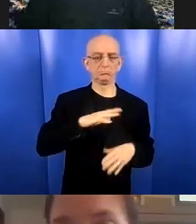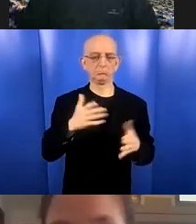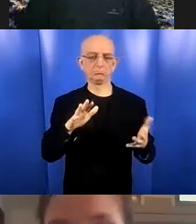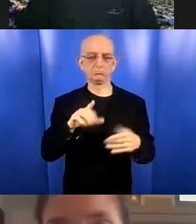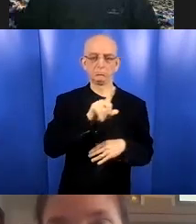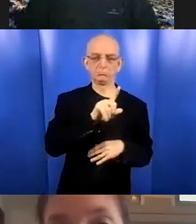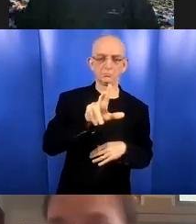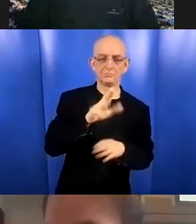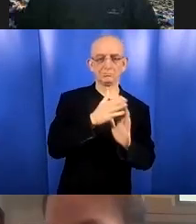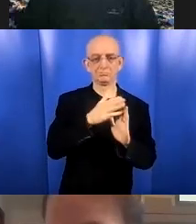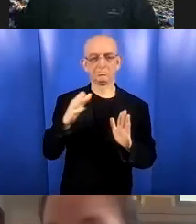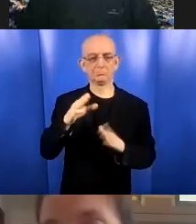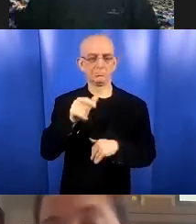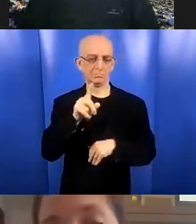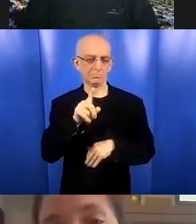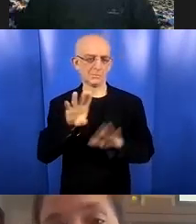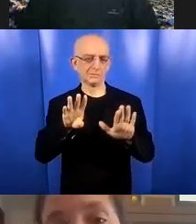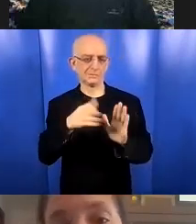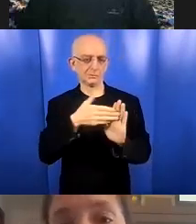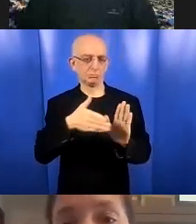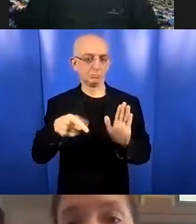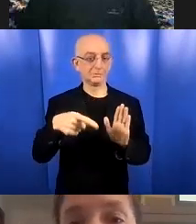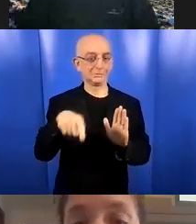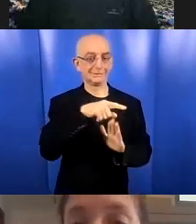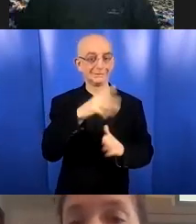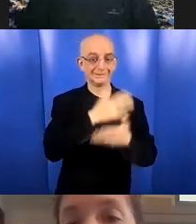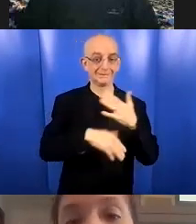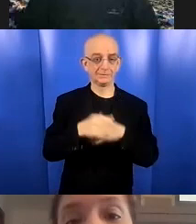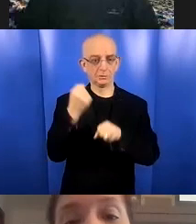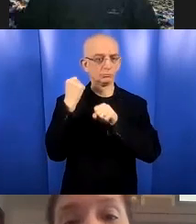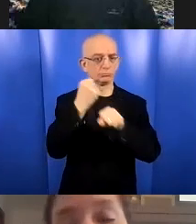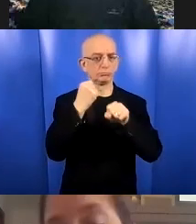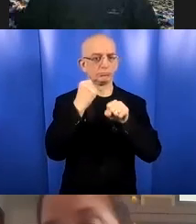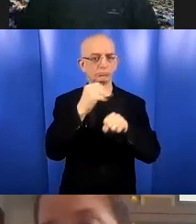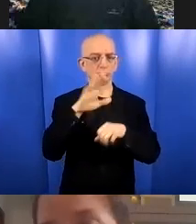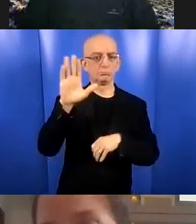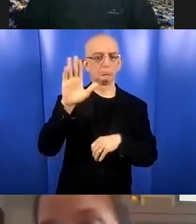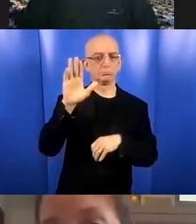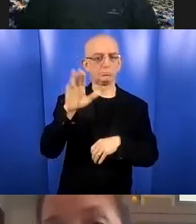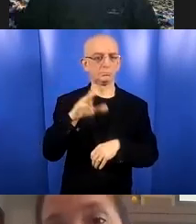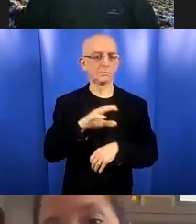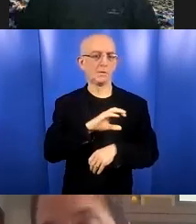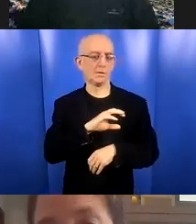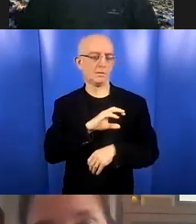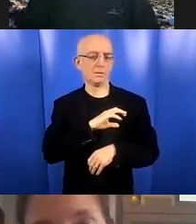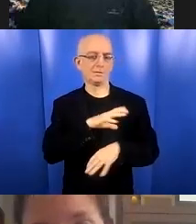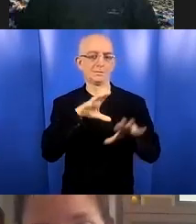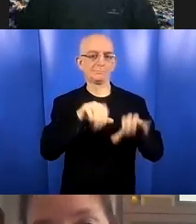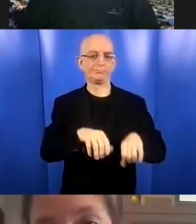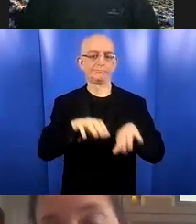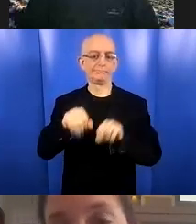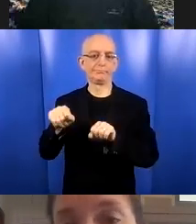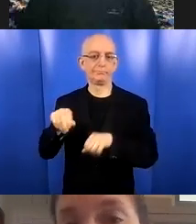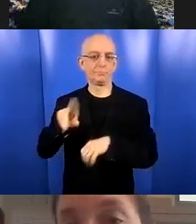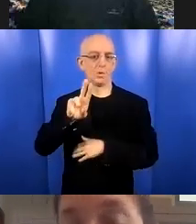despite the fact that she identified herself as somebody with a disability, was mistreated by police who used excessive